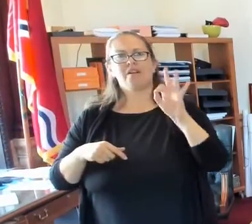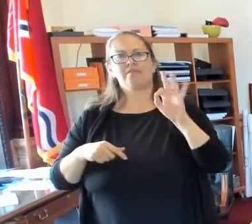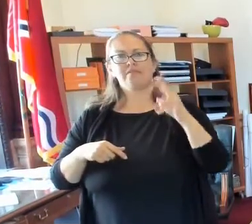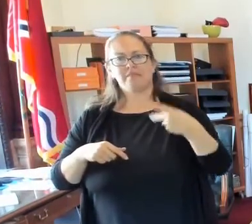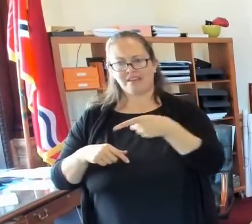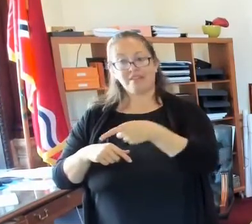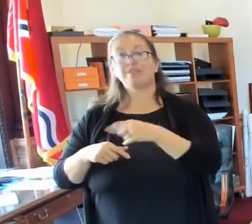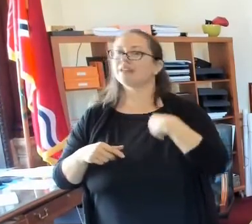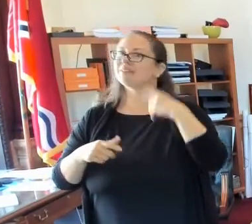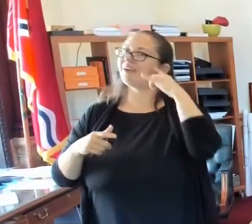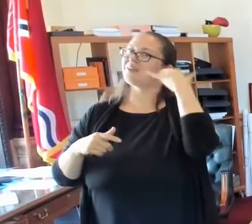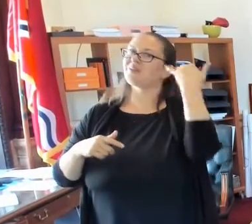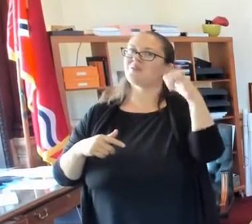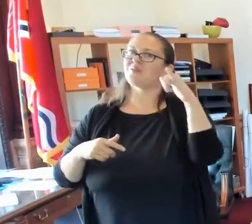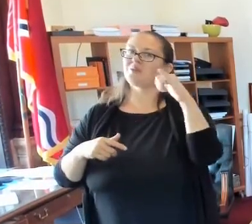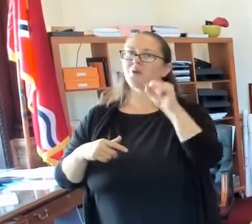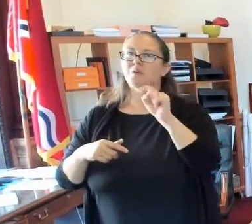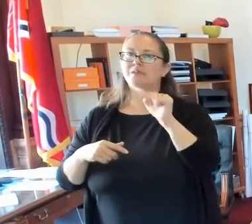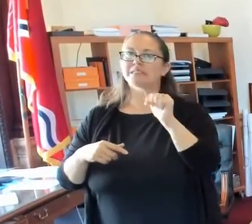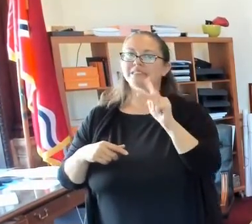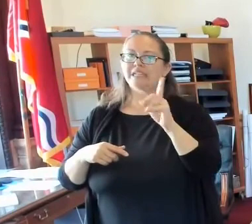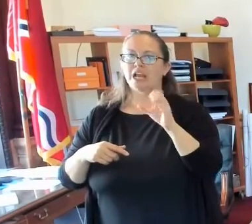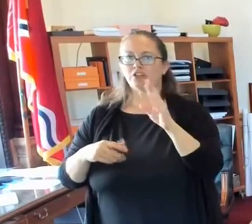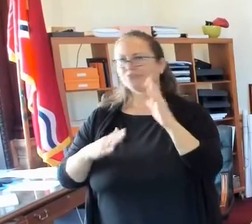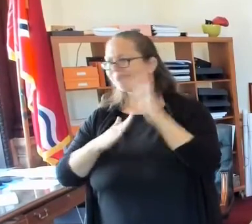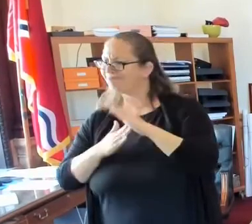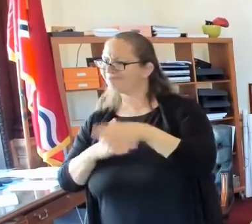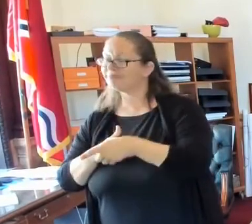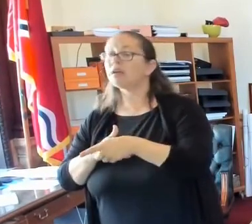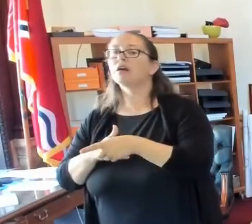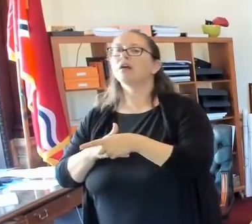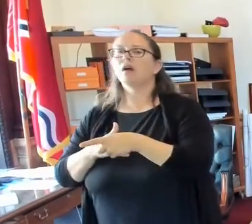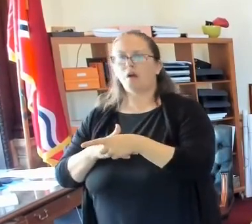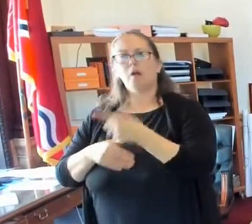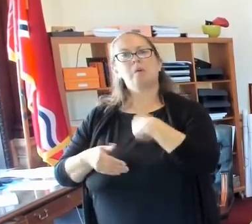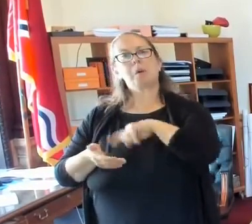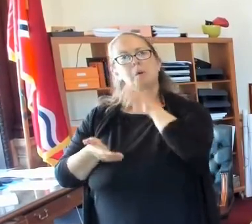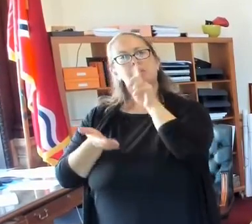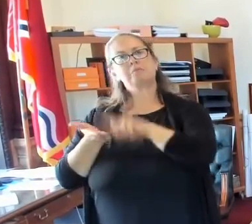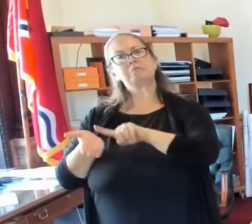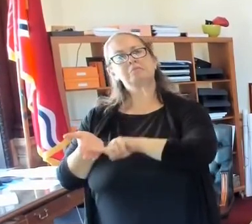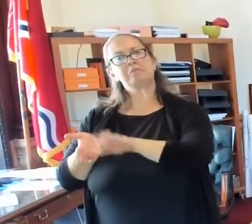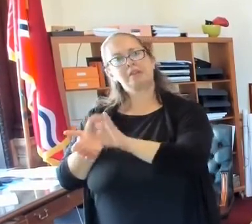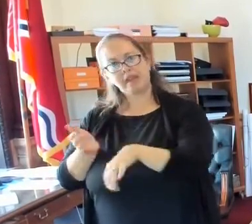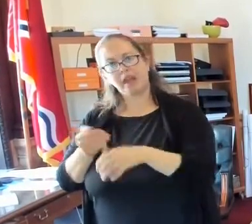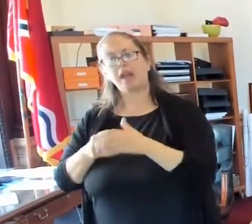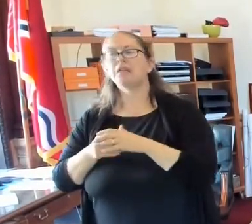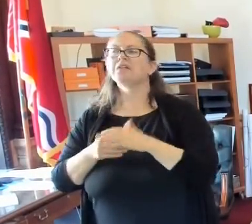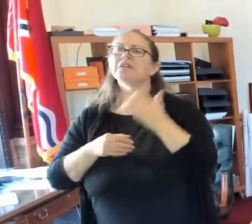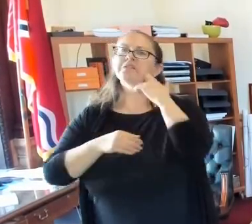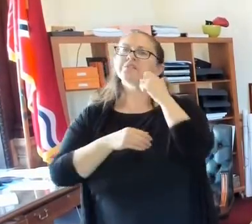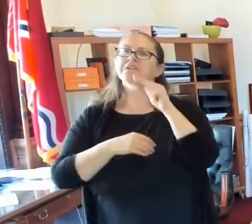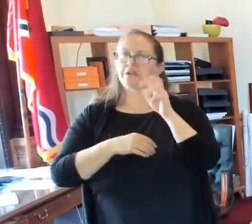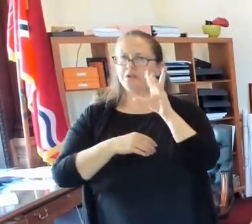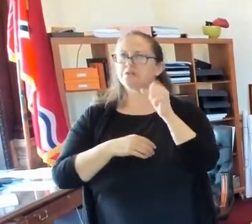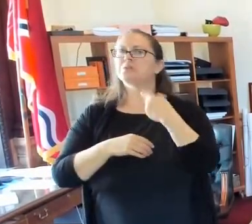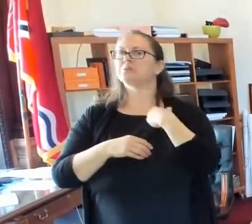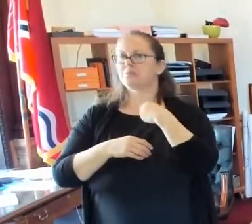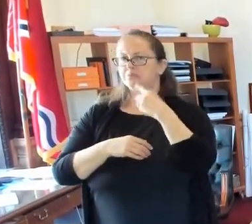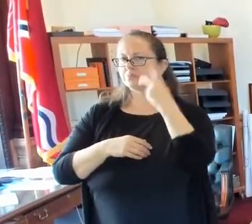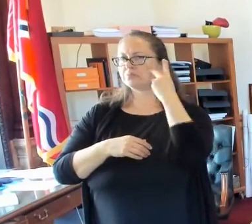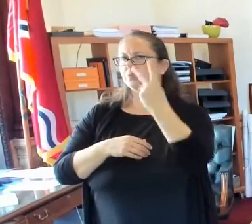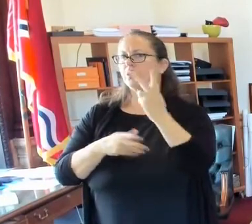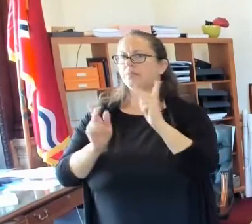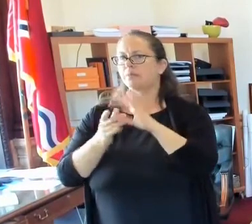so that's one of the things that we want to look at. So that's been in the news in the last day or two, and I just